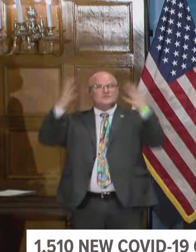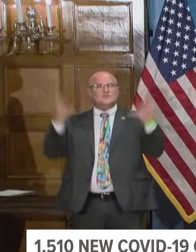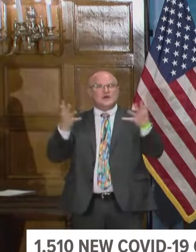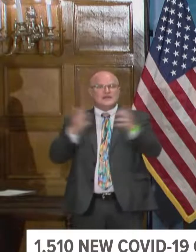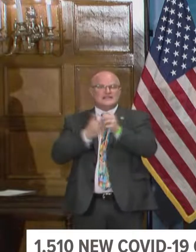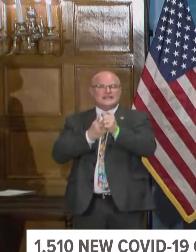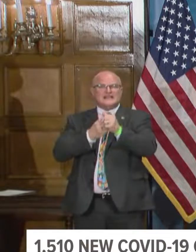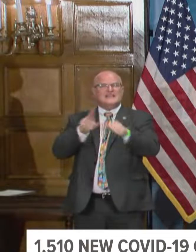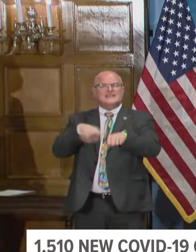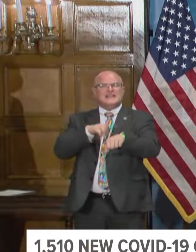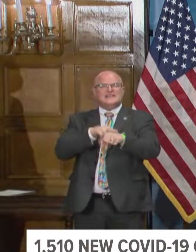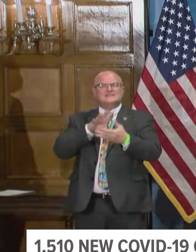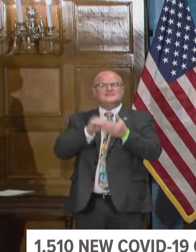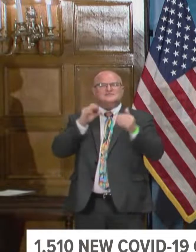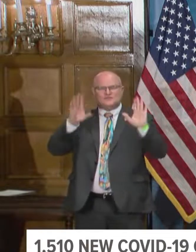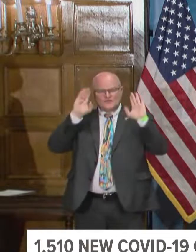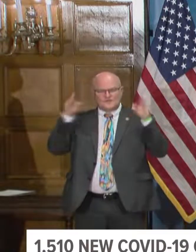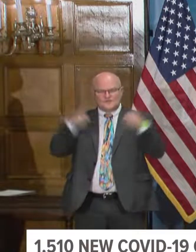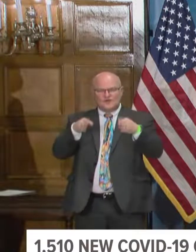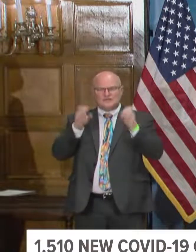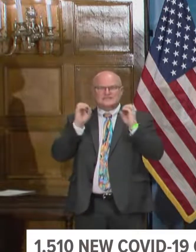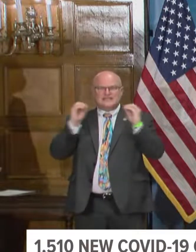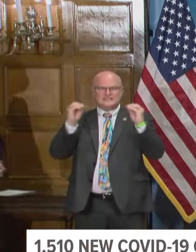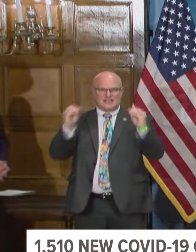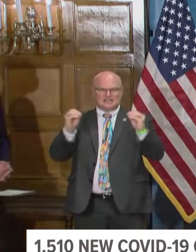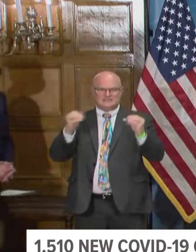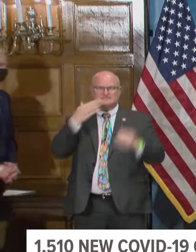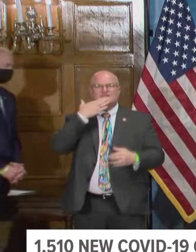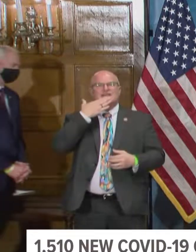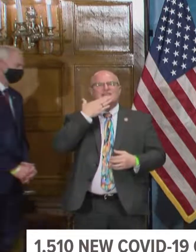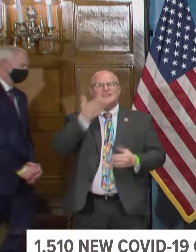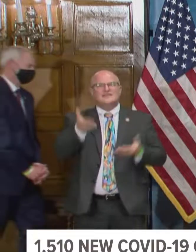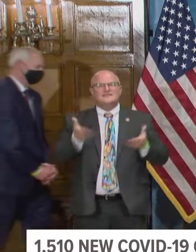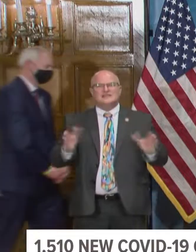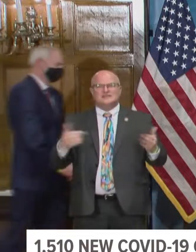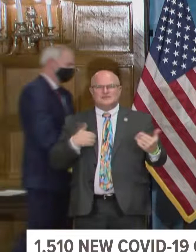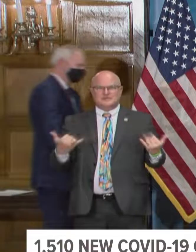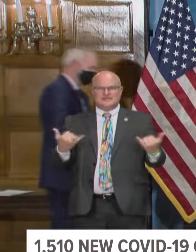nation in student-focused education. Thank you all for letting me be here.